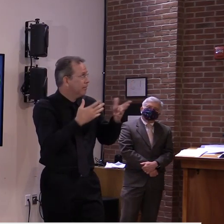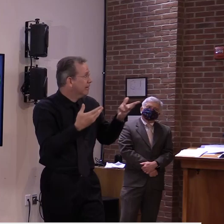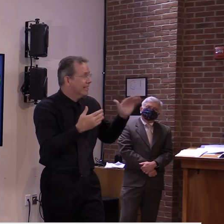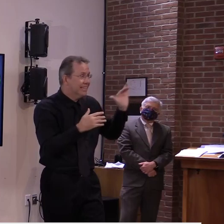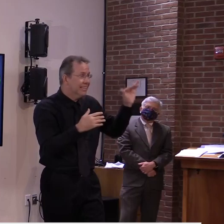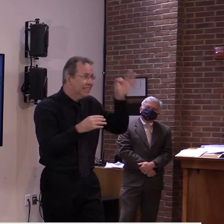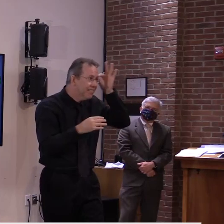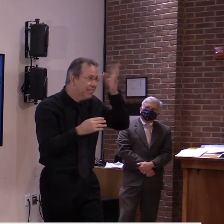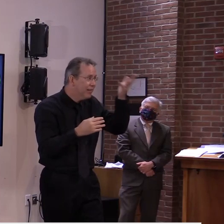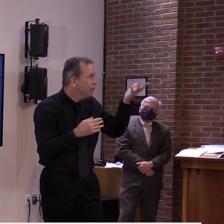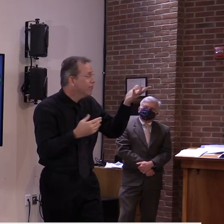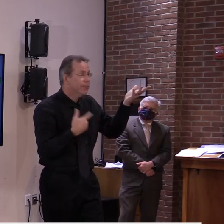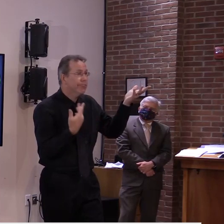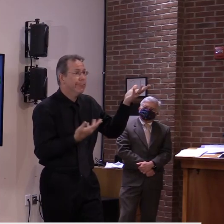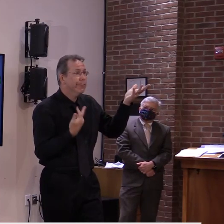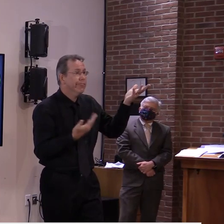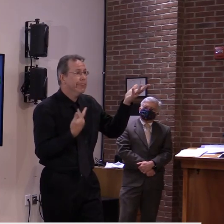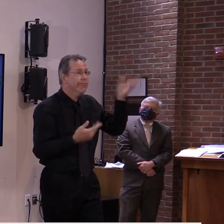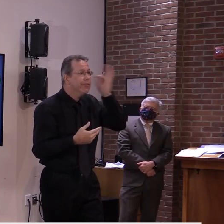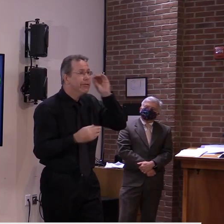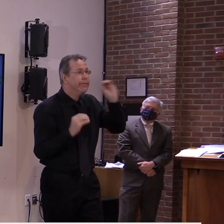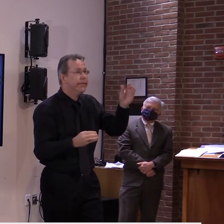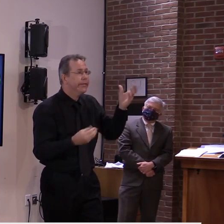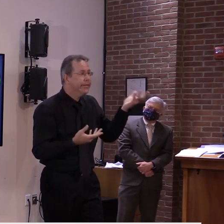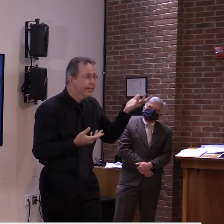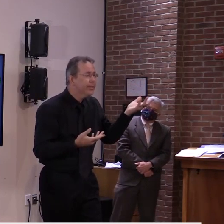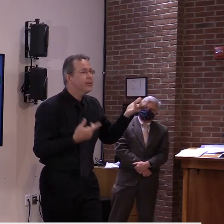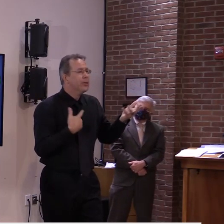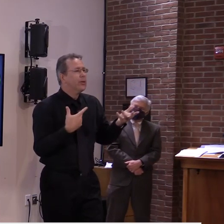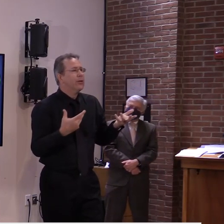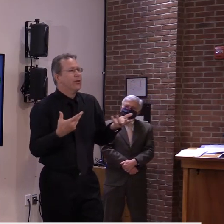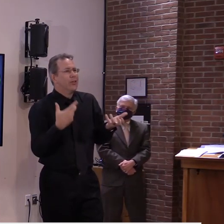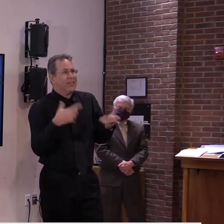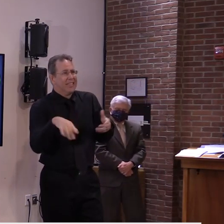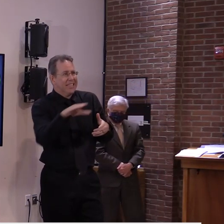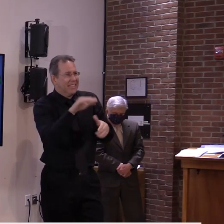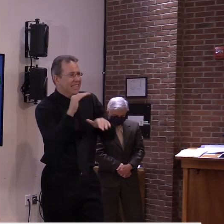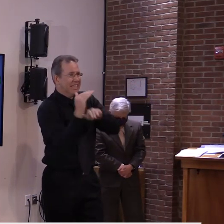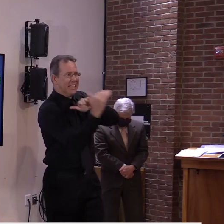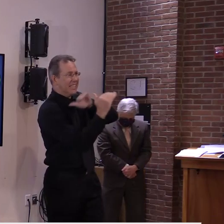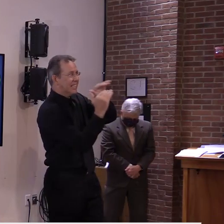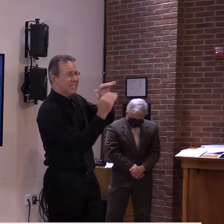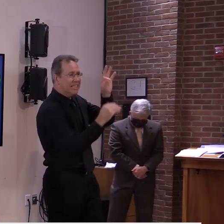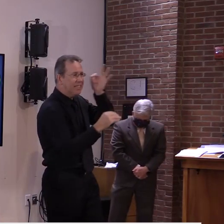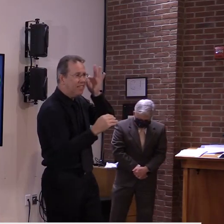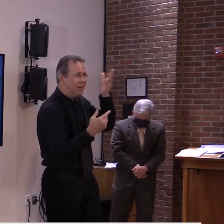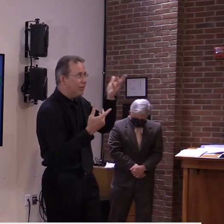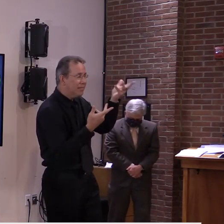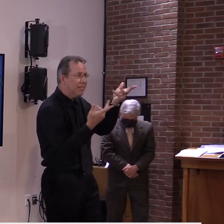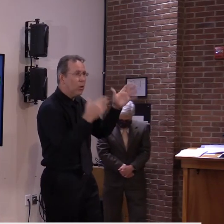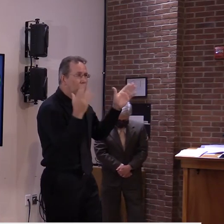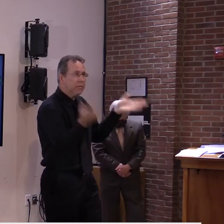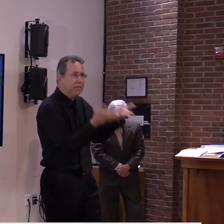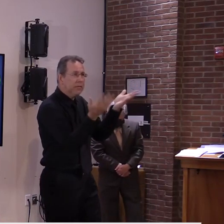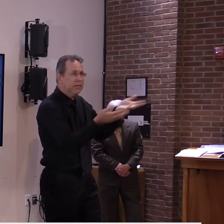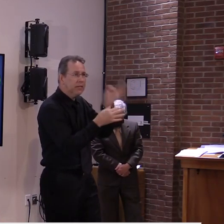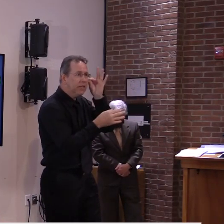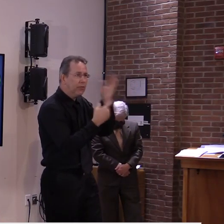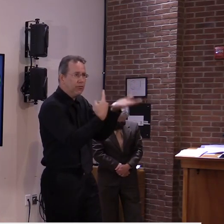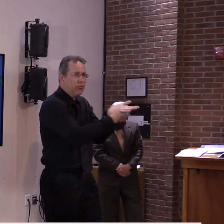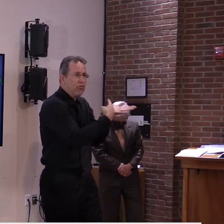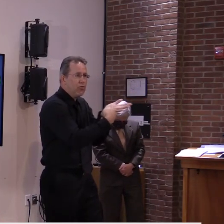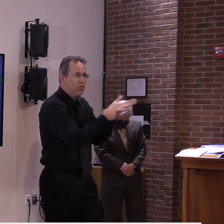It's encouraging to hear that they're trying to come together as we speak, and hopefully they'll clarify that so that we